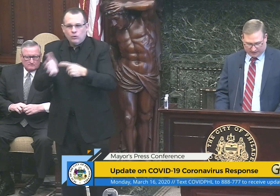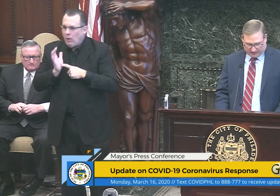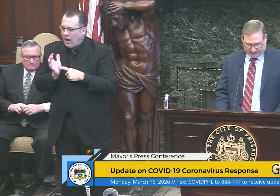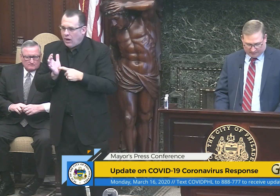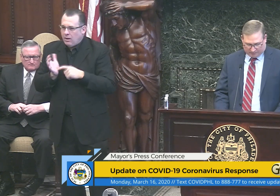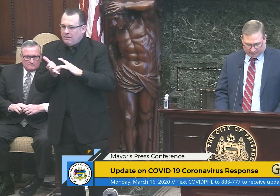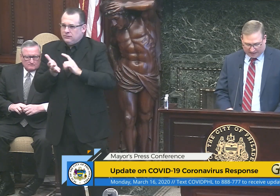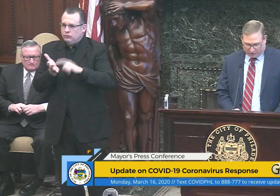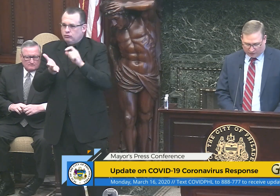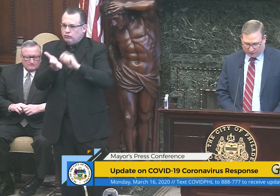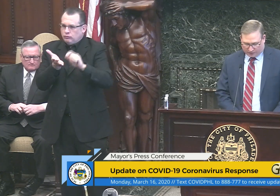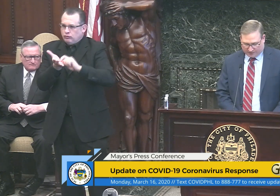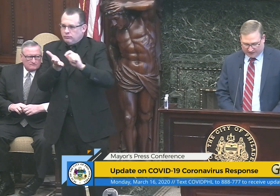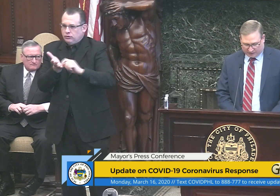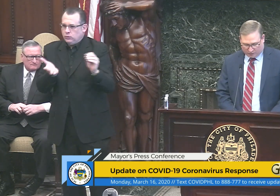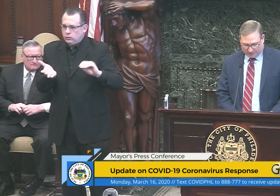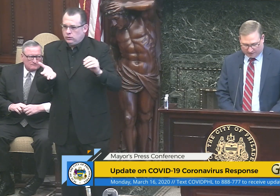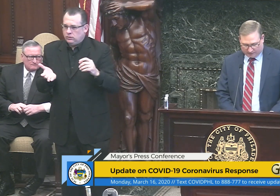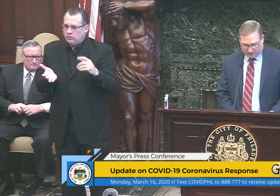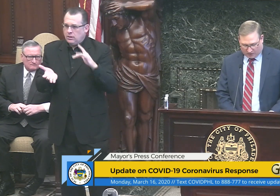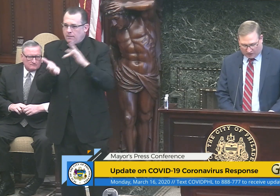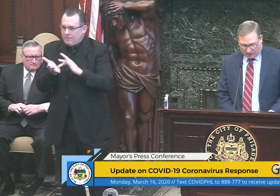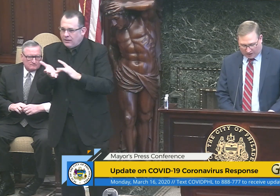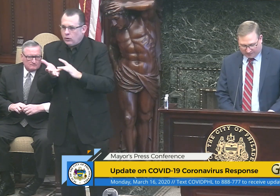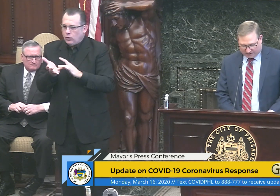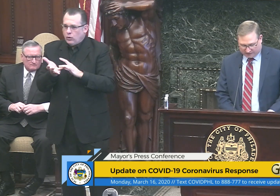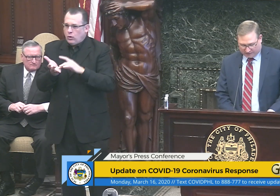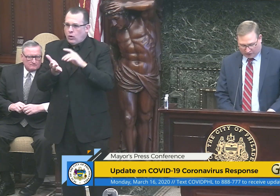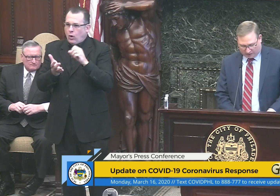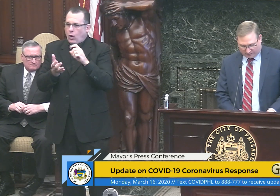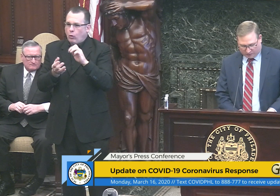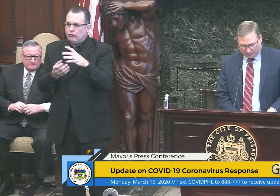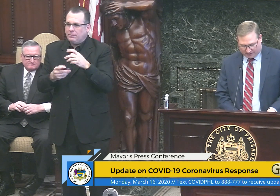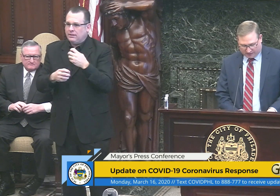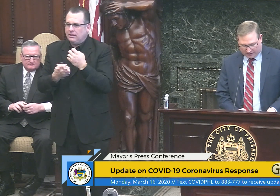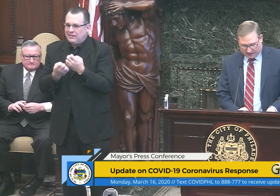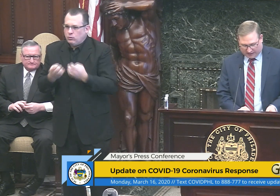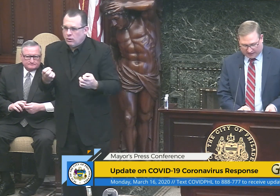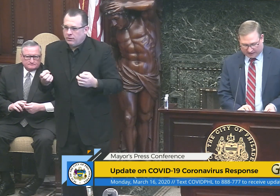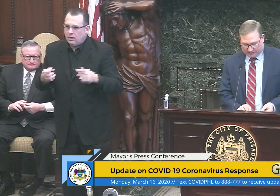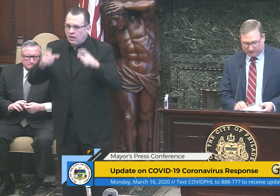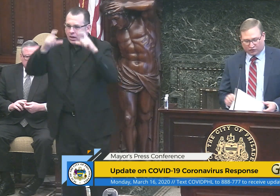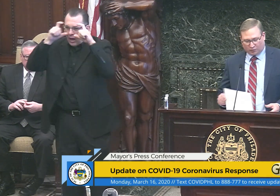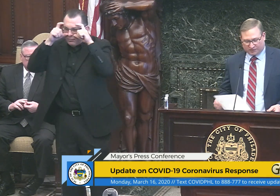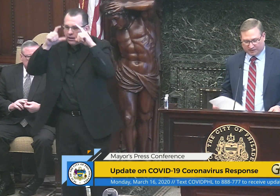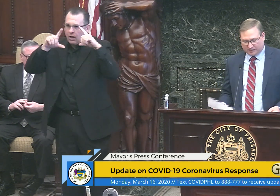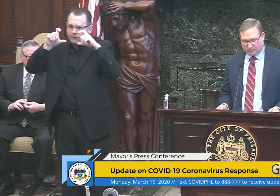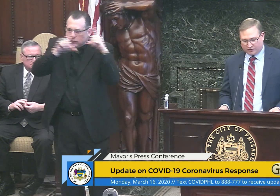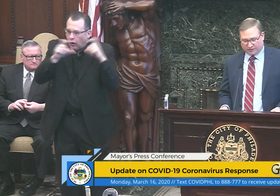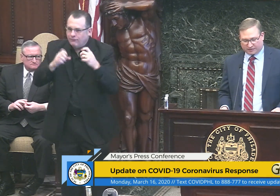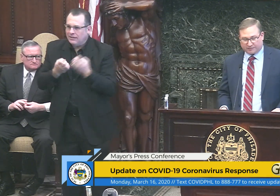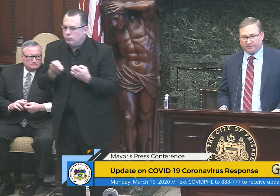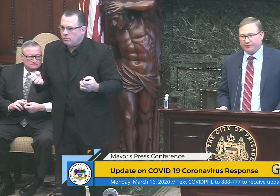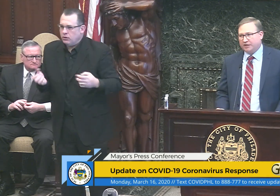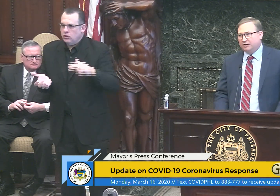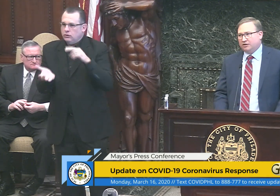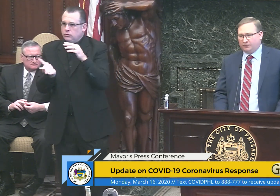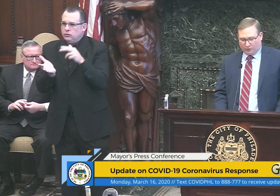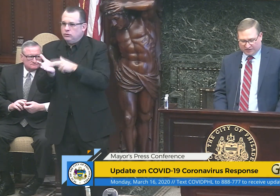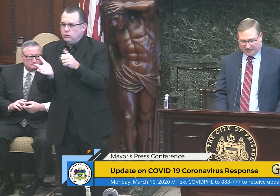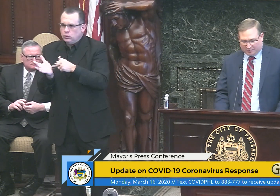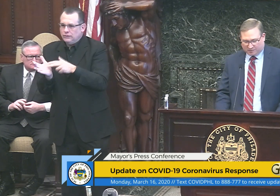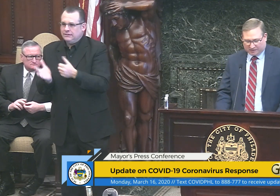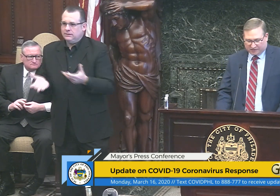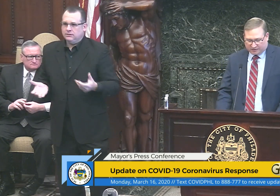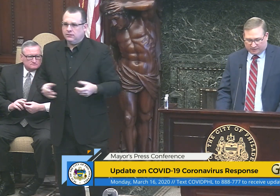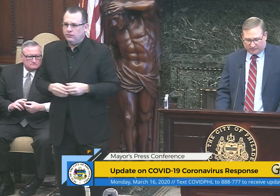prescription, medical and orthopedic equipment, optics and photography equipment, and soaps and detergents.